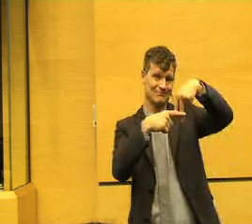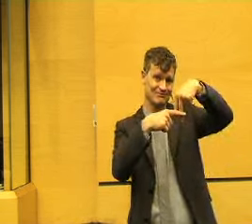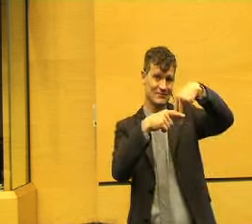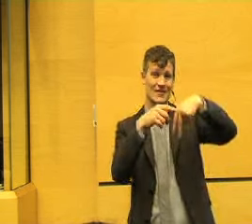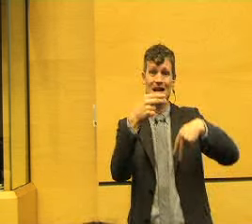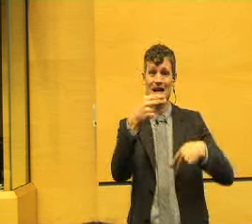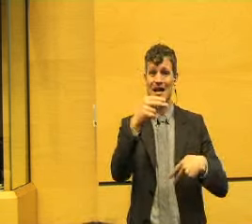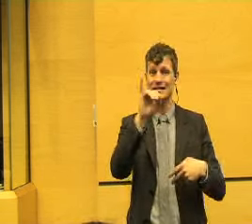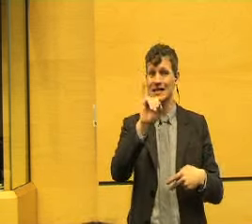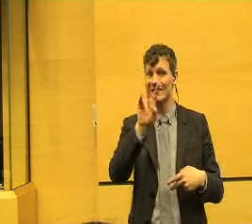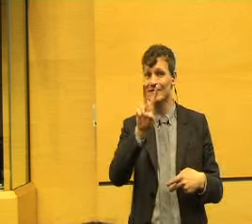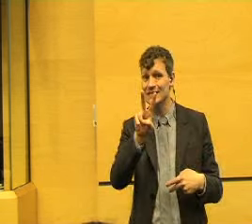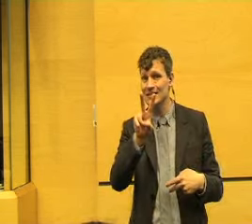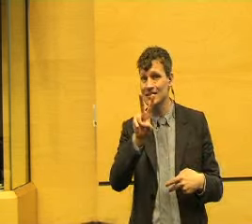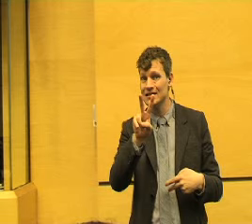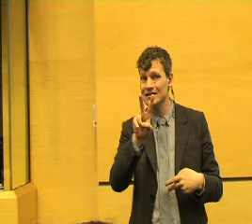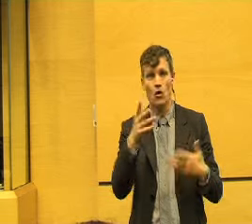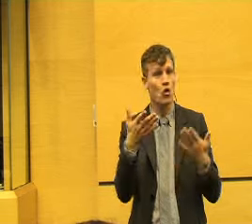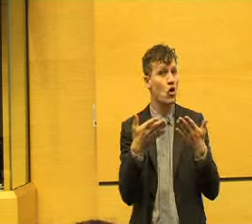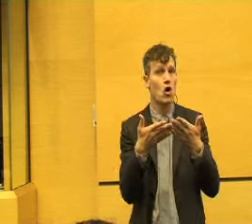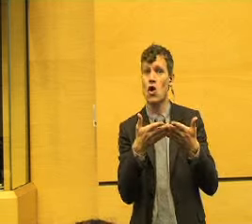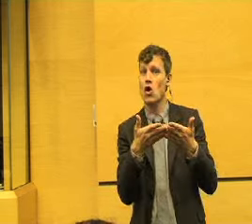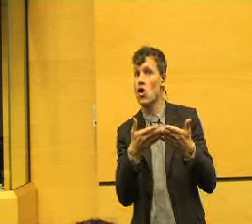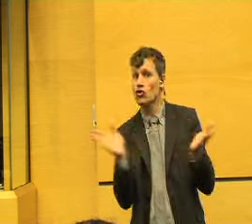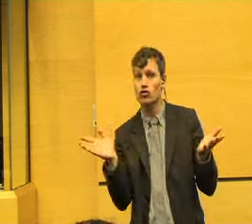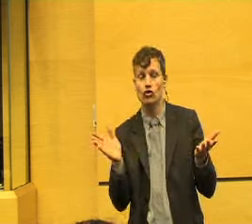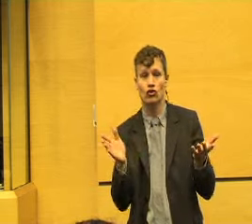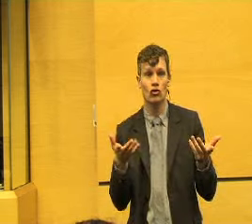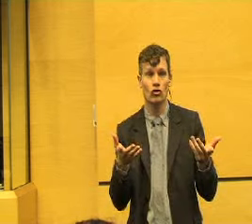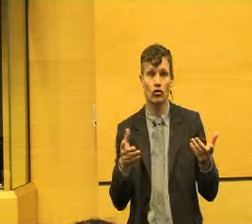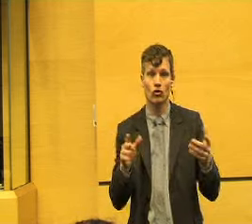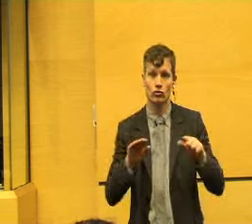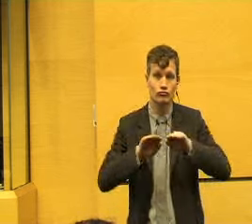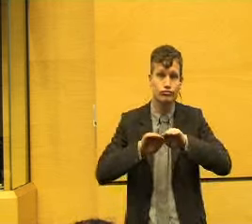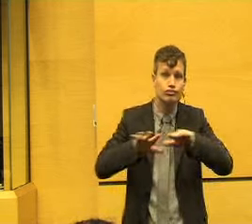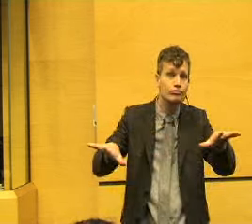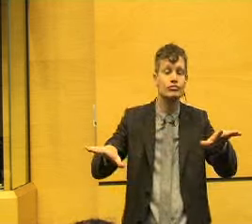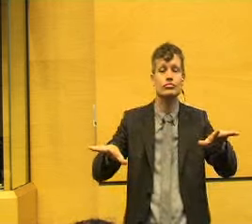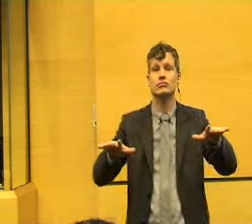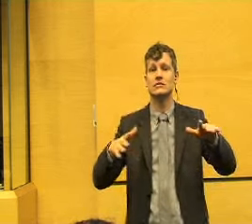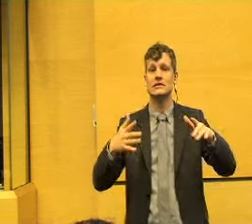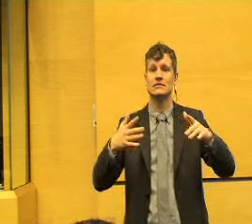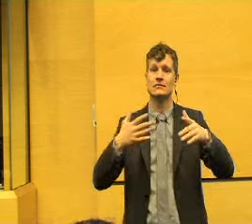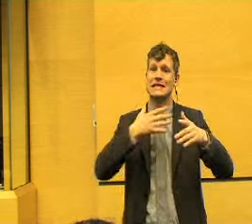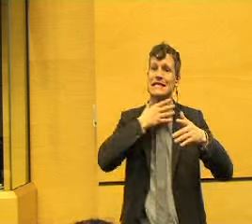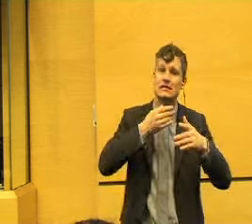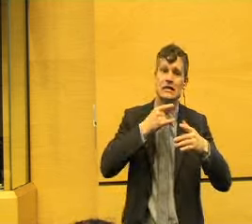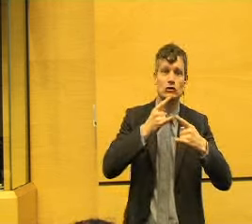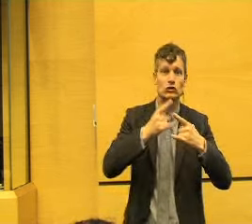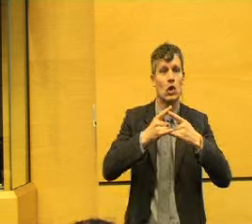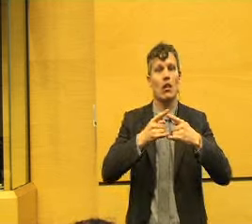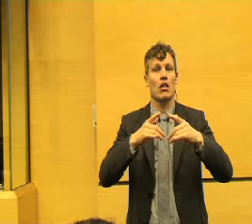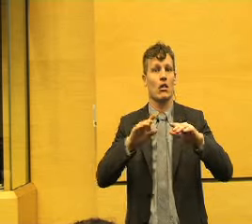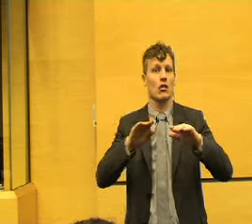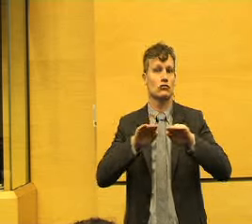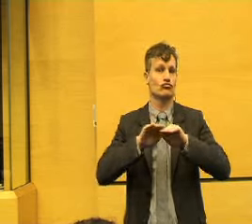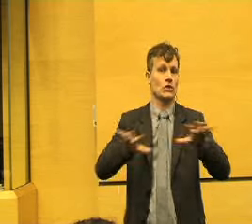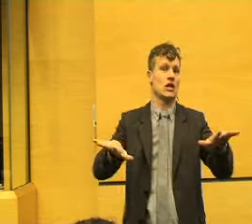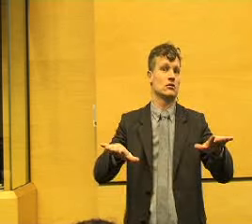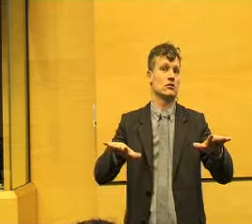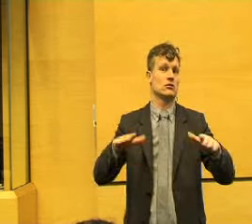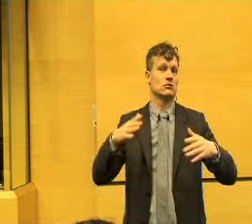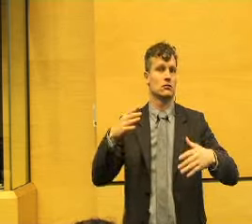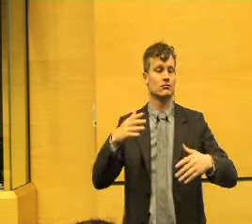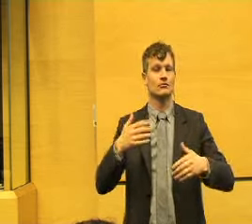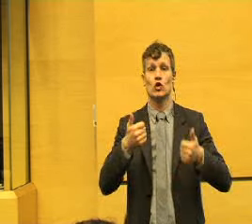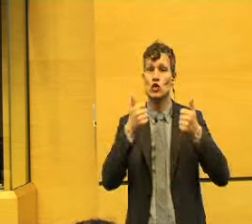sexually transmitted infections in your country? How do you ensure such protection services are available to persons with disabilities? I wish you a